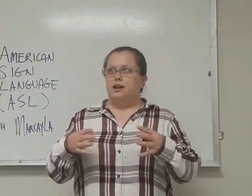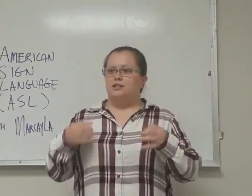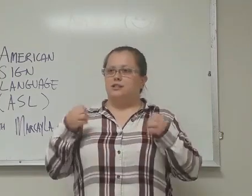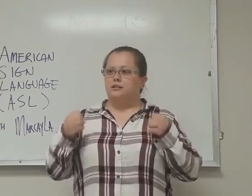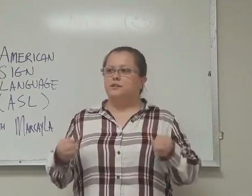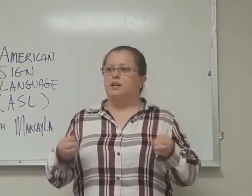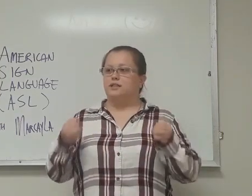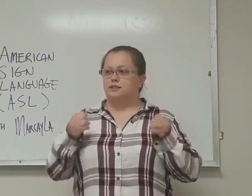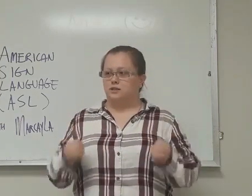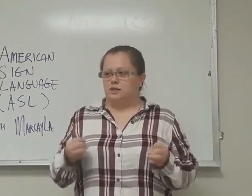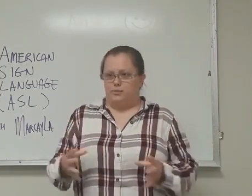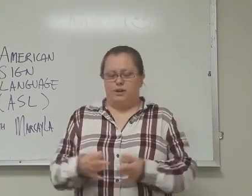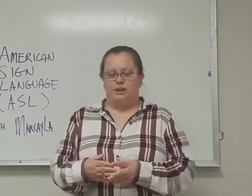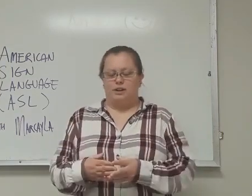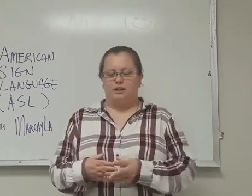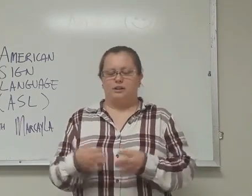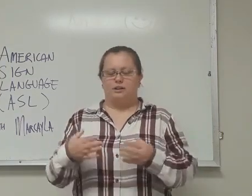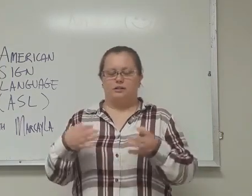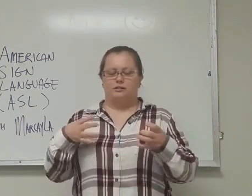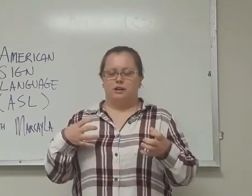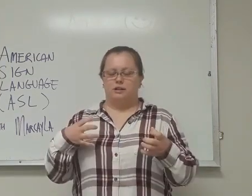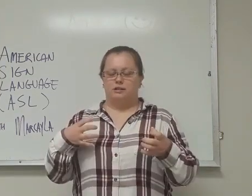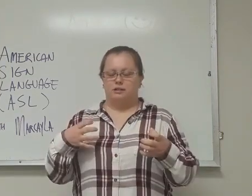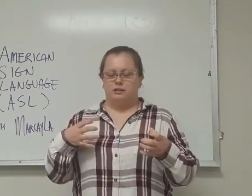It's definitely a different community than like